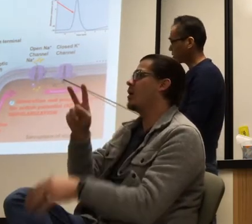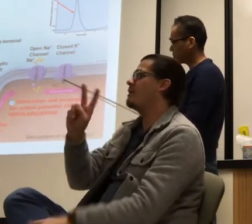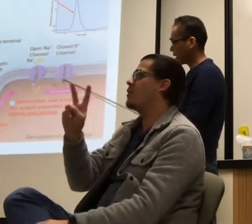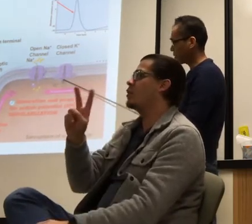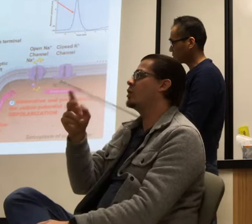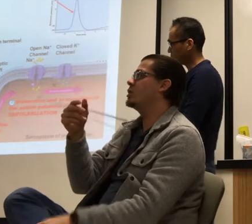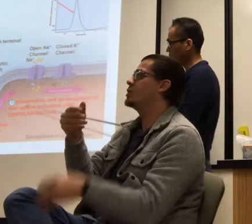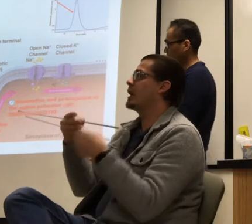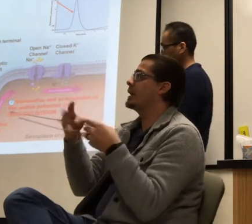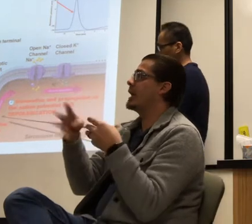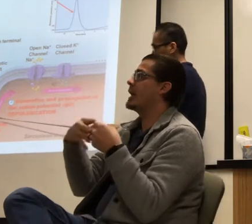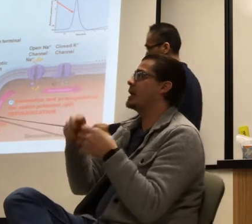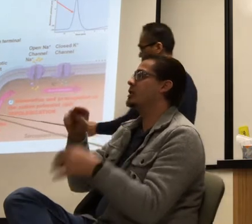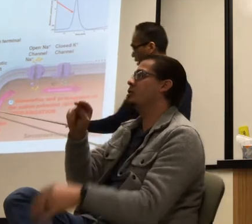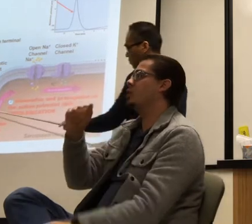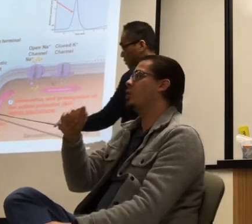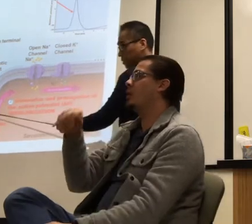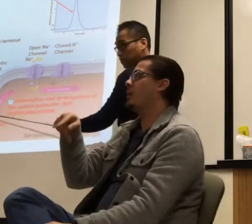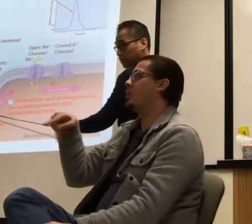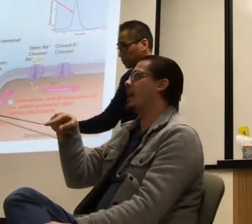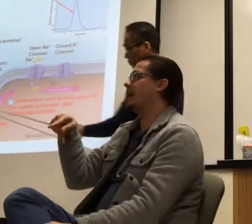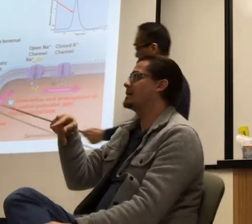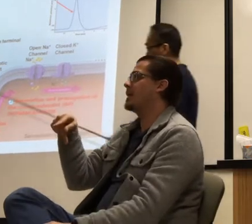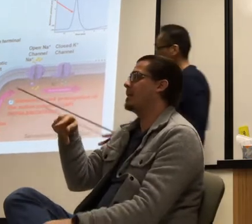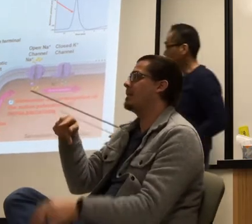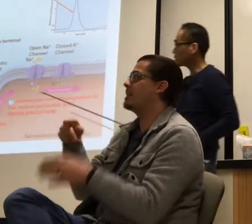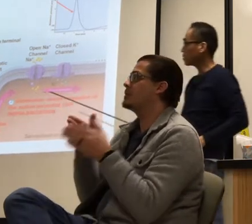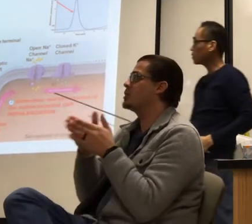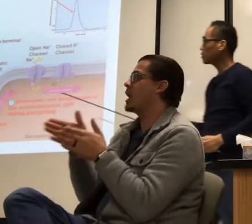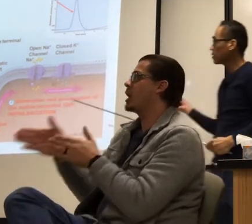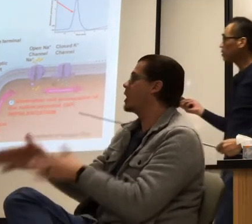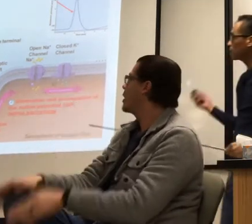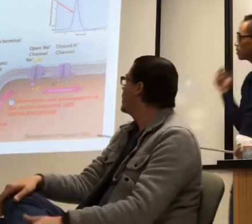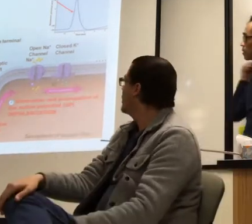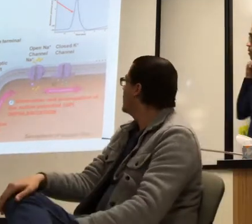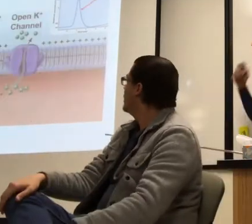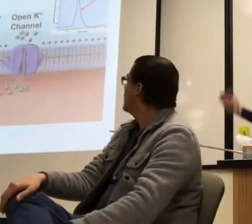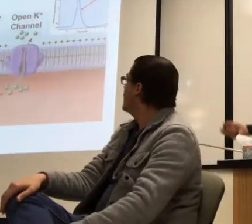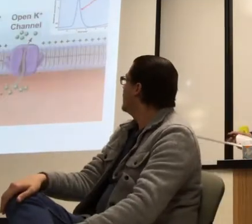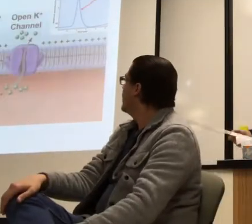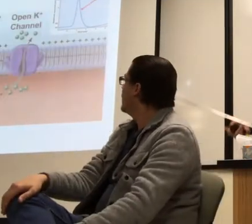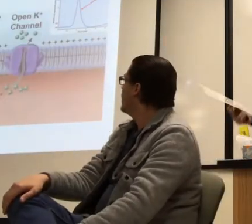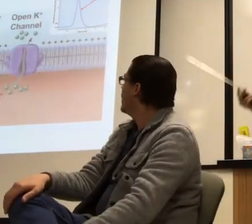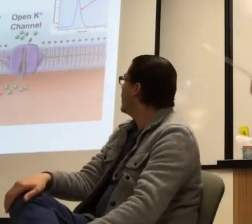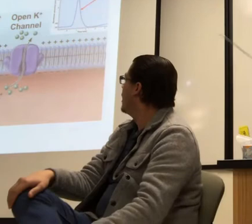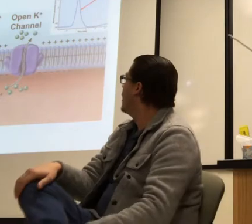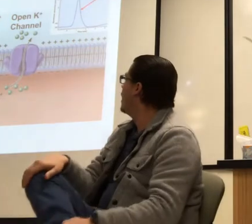and potassium channels. They're different from these channels here. Right, so.